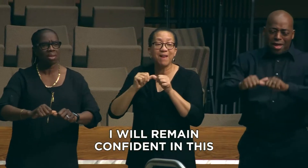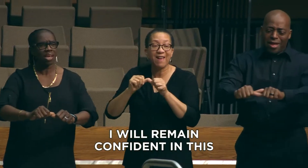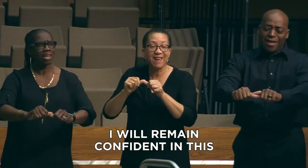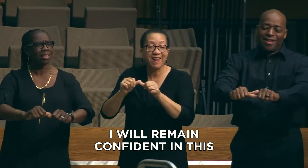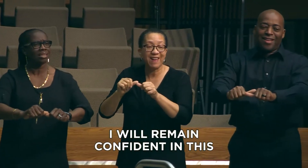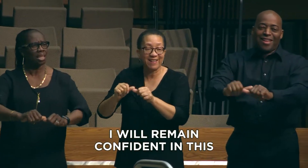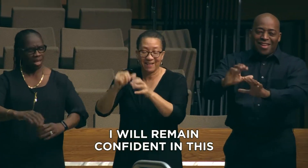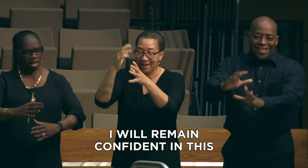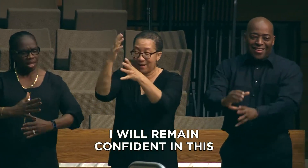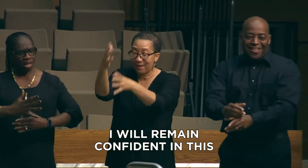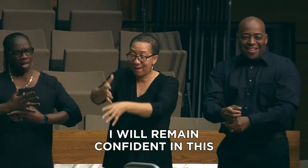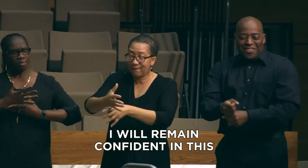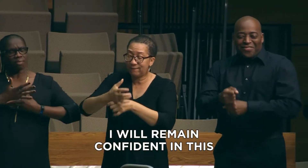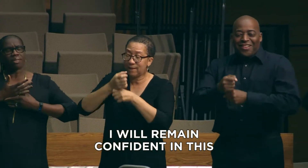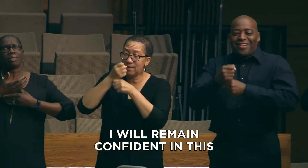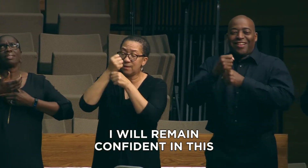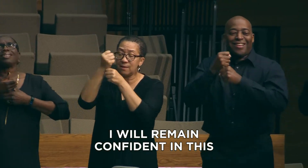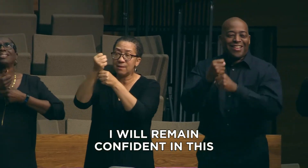Yeah.